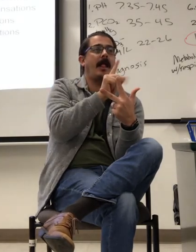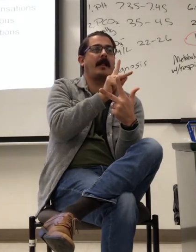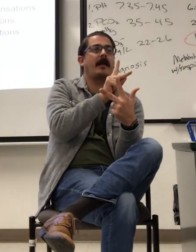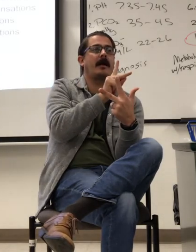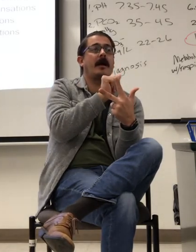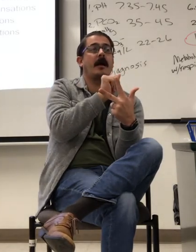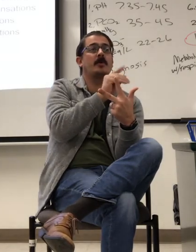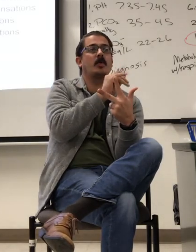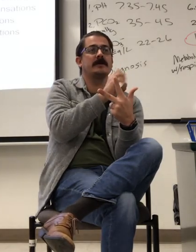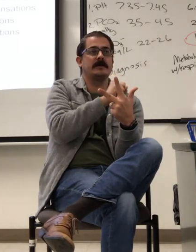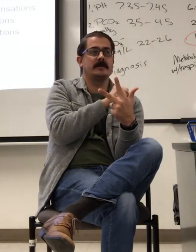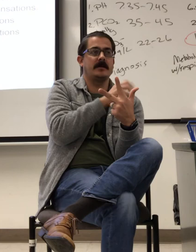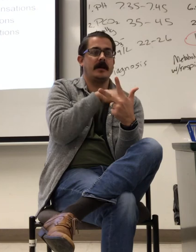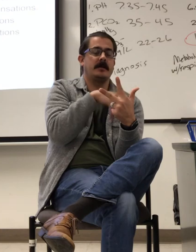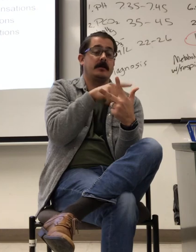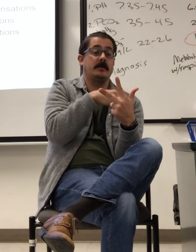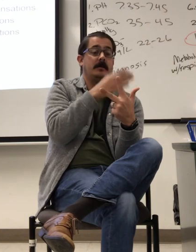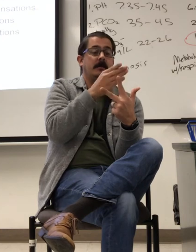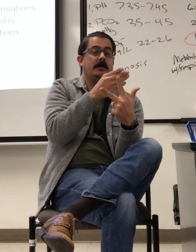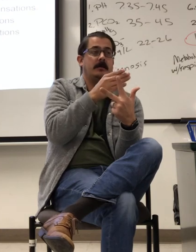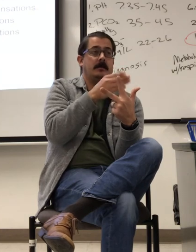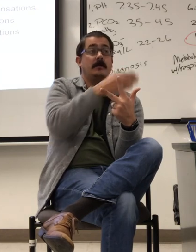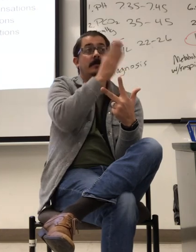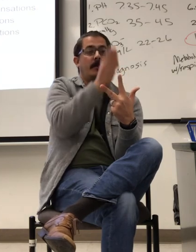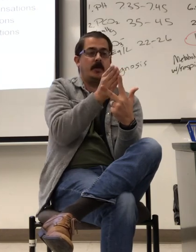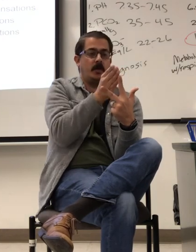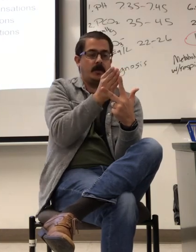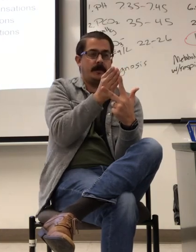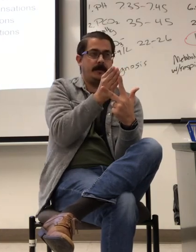Then you try to assess the cause. Evaluate number two.